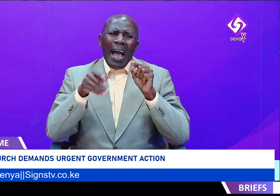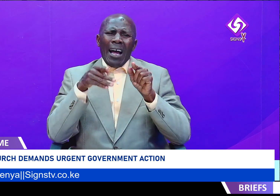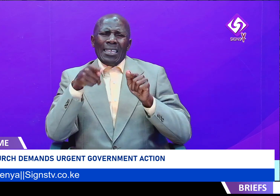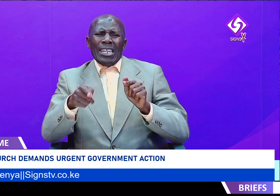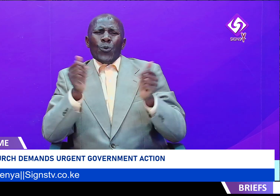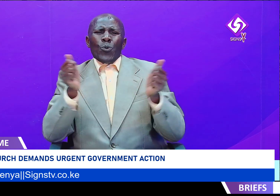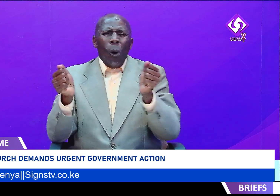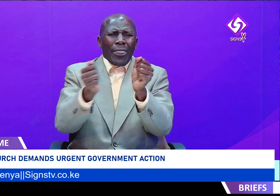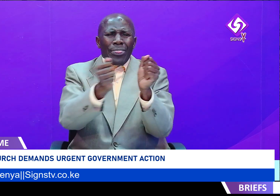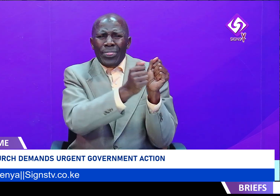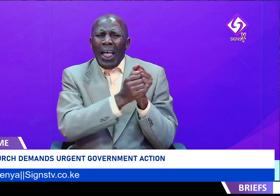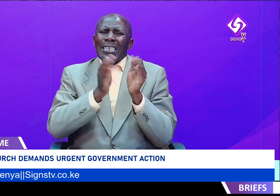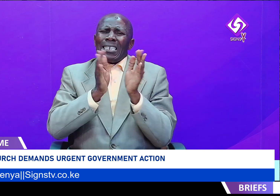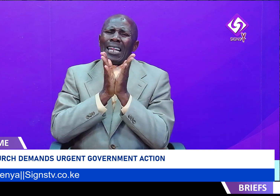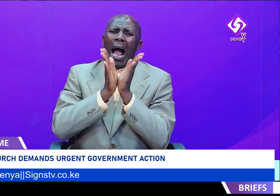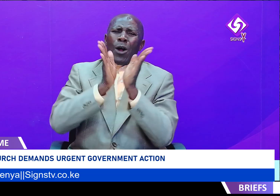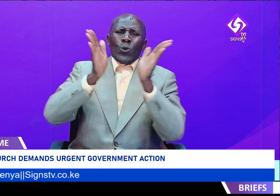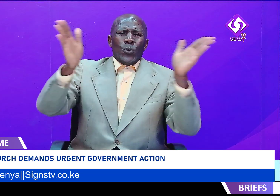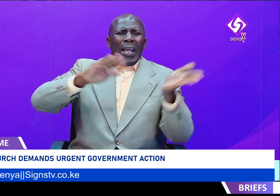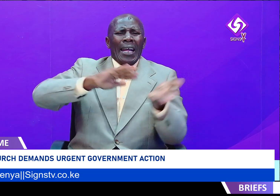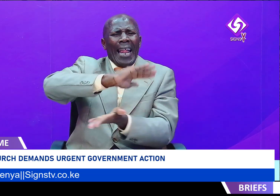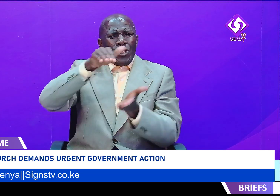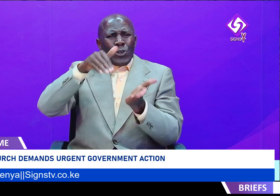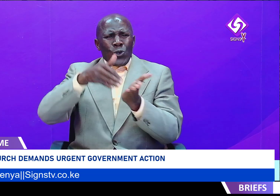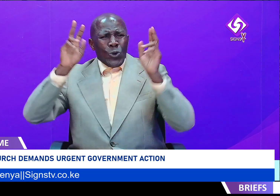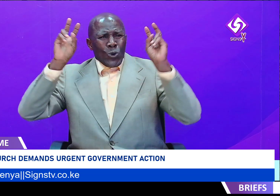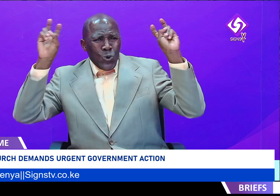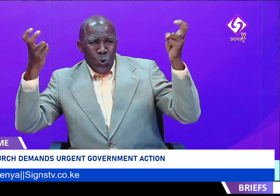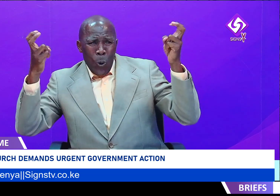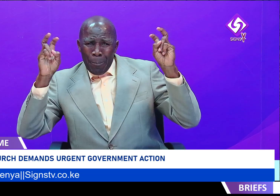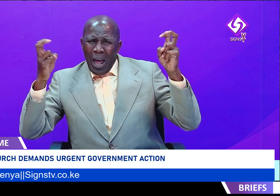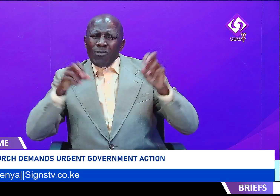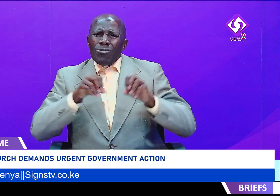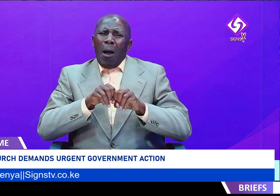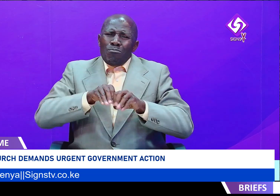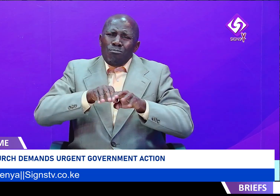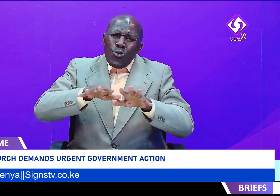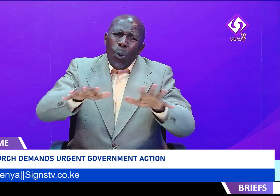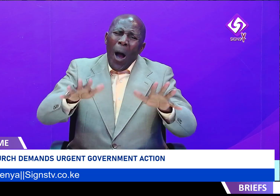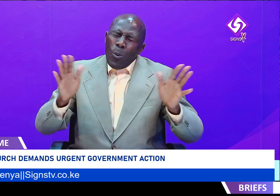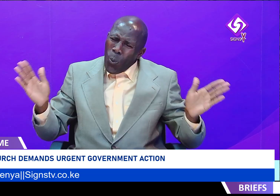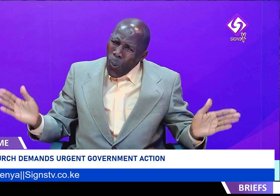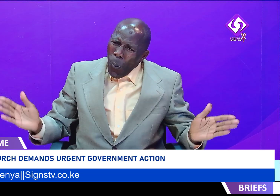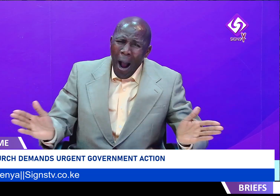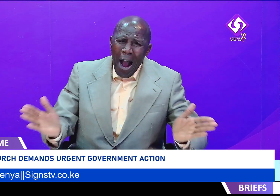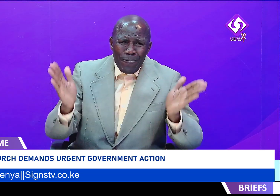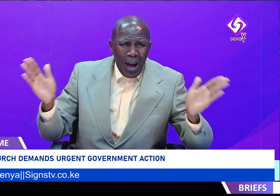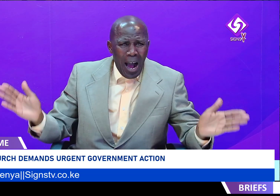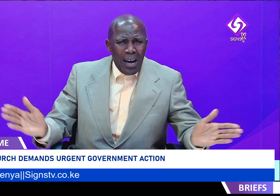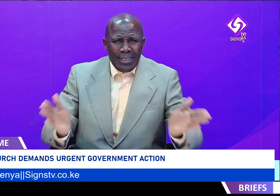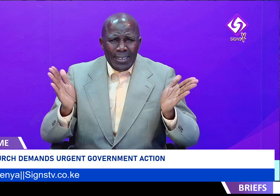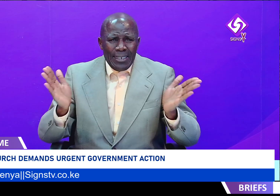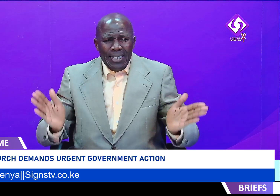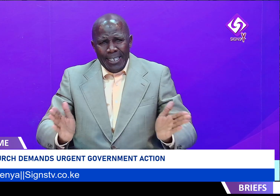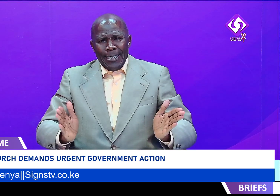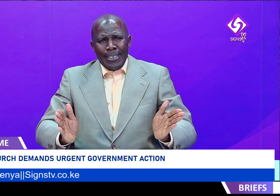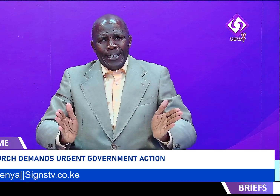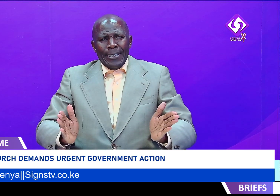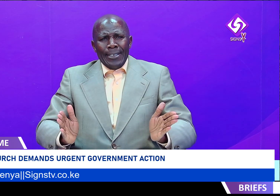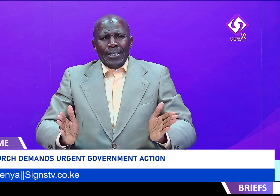quote-unquote gambling with or neglecting crucial issues that affect the welfare of